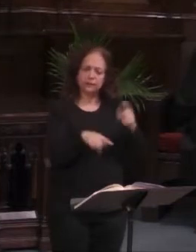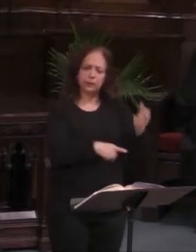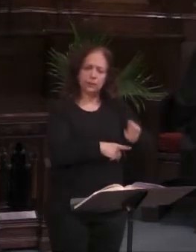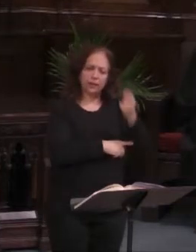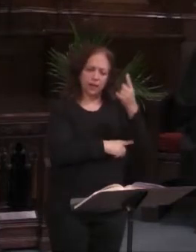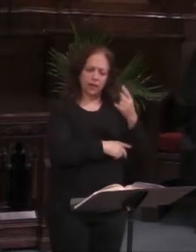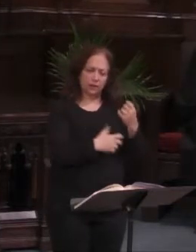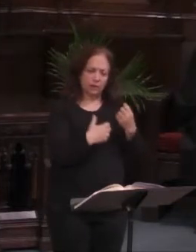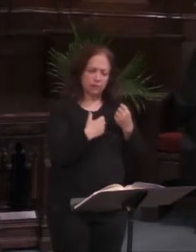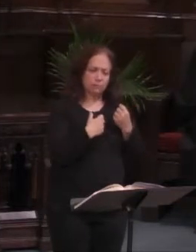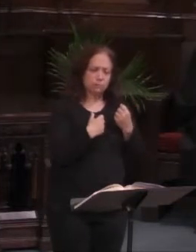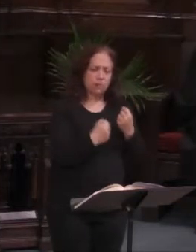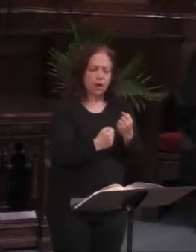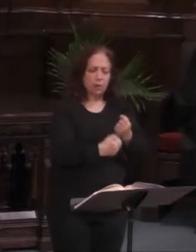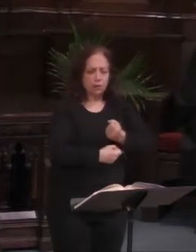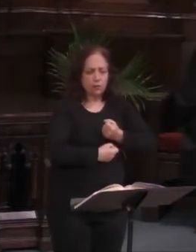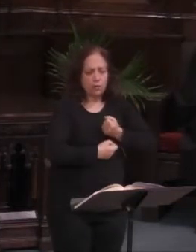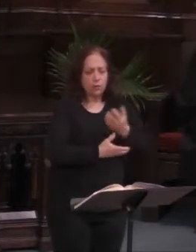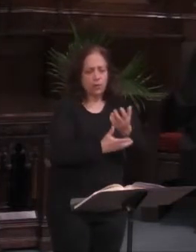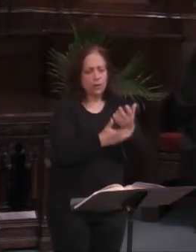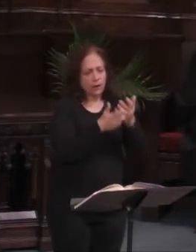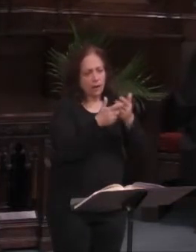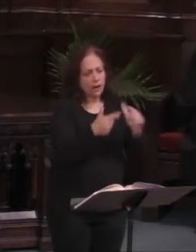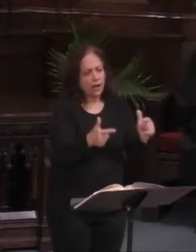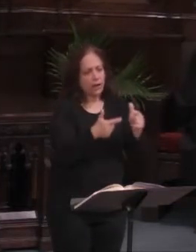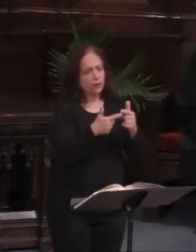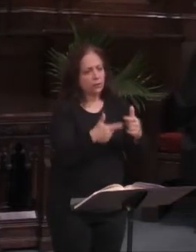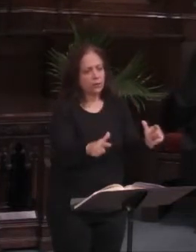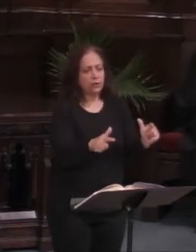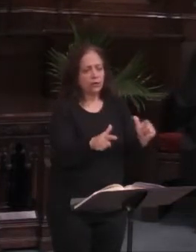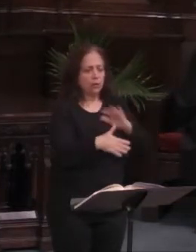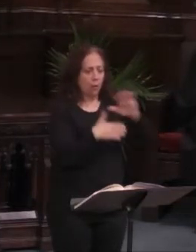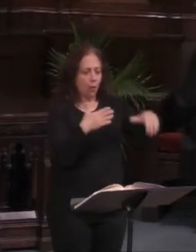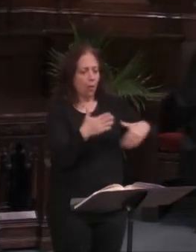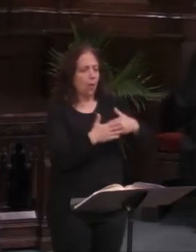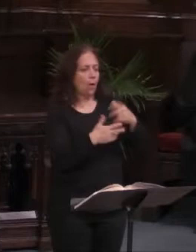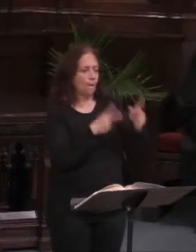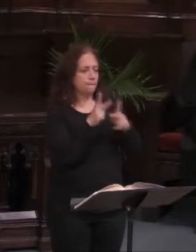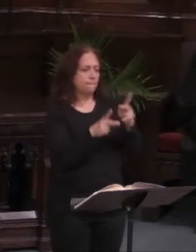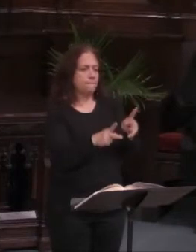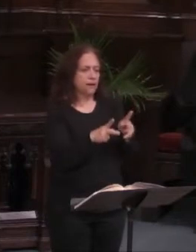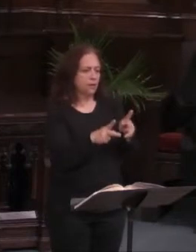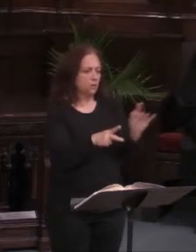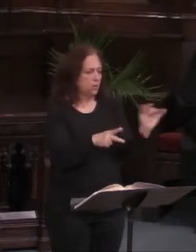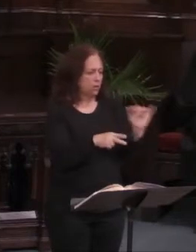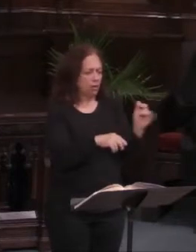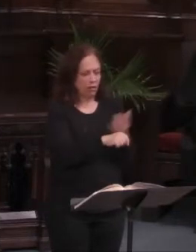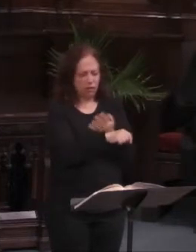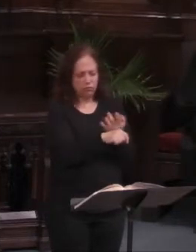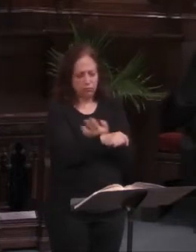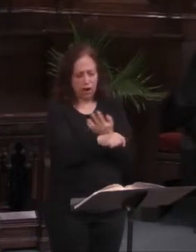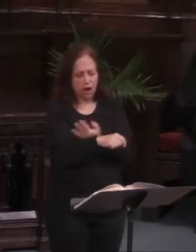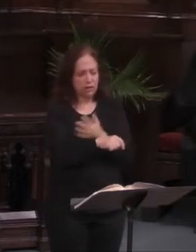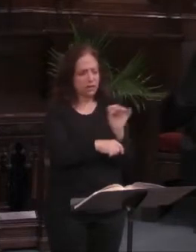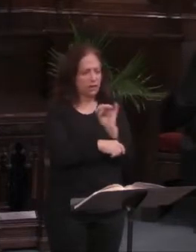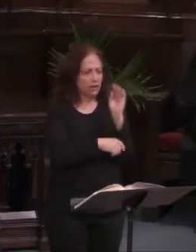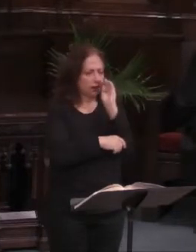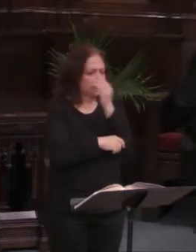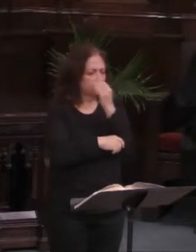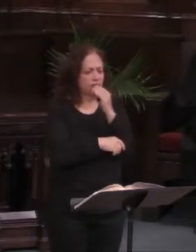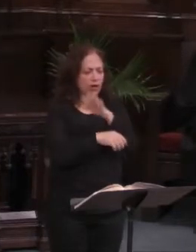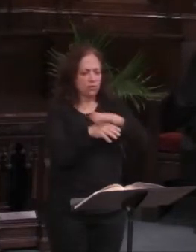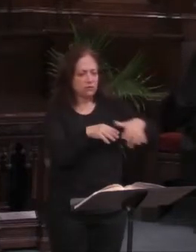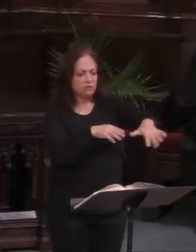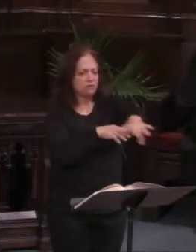this powerful poetic language. All people are grass, like the flowers of the